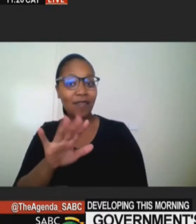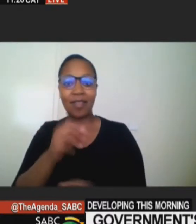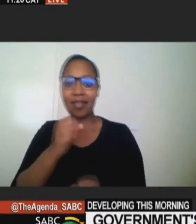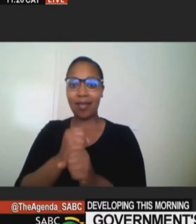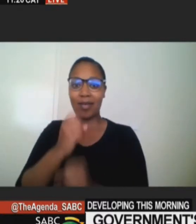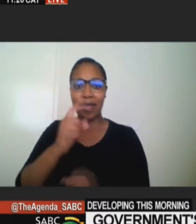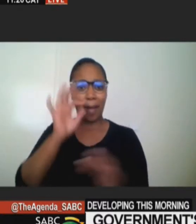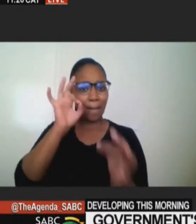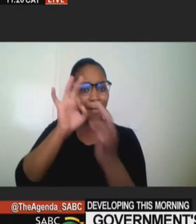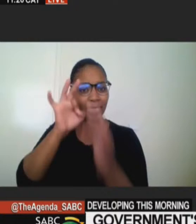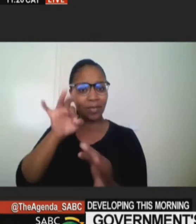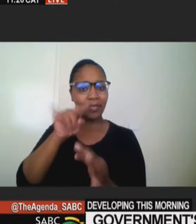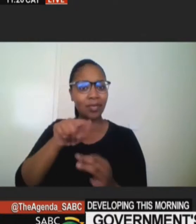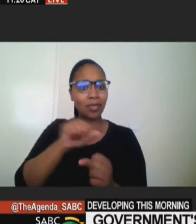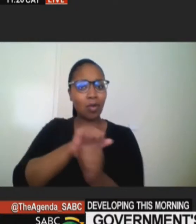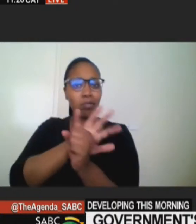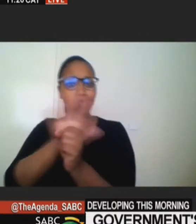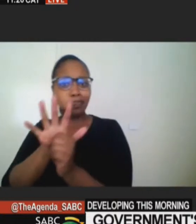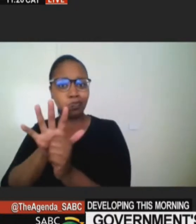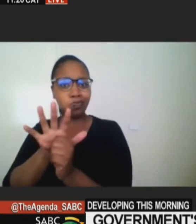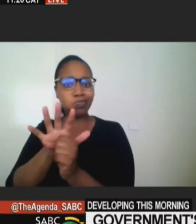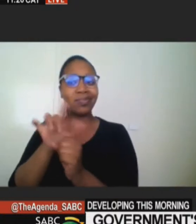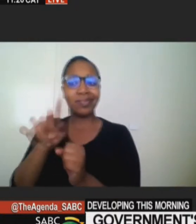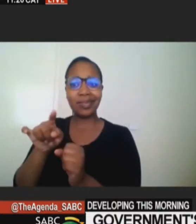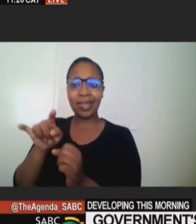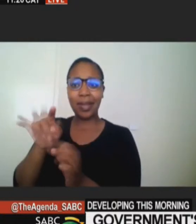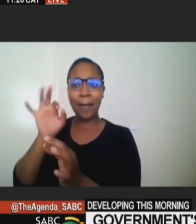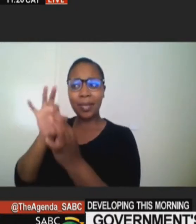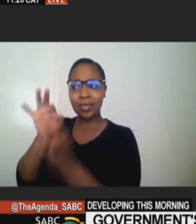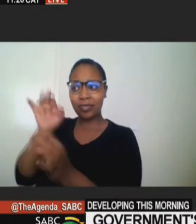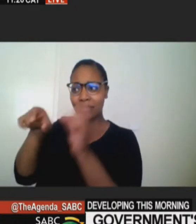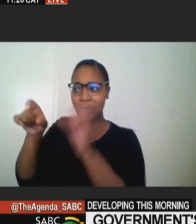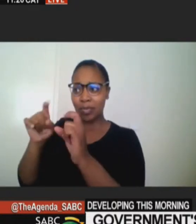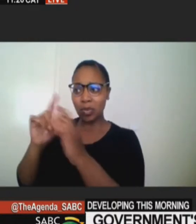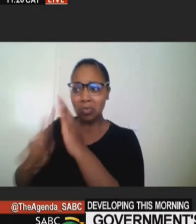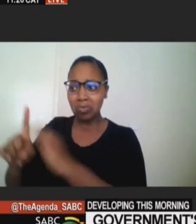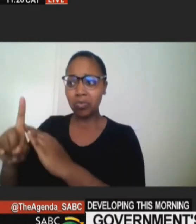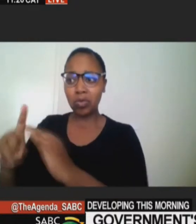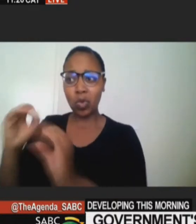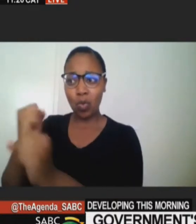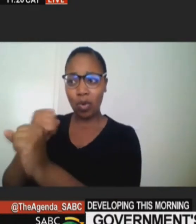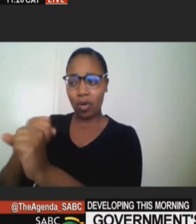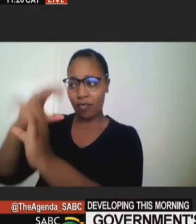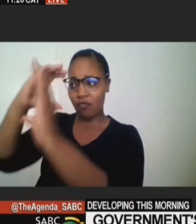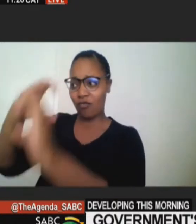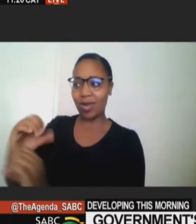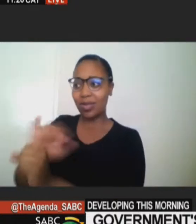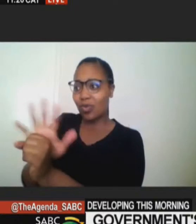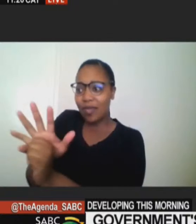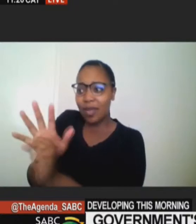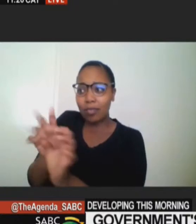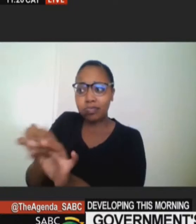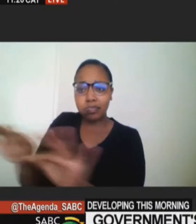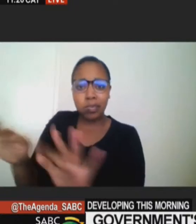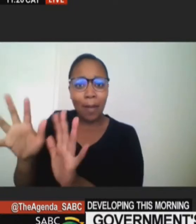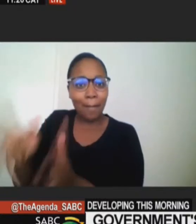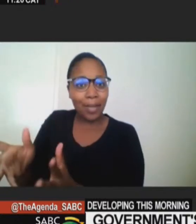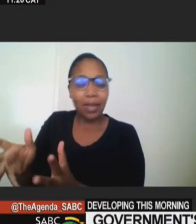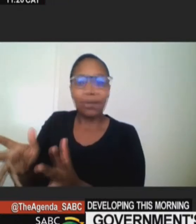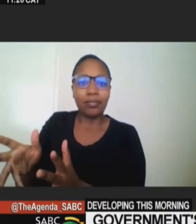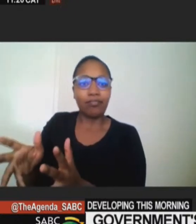had a staff complement of about 68,000. As we speak at the moment, we have a staff complement